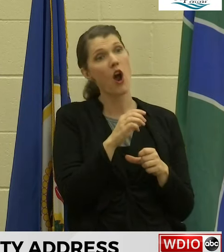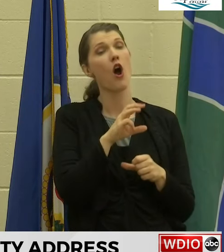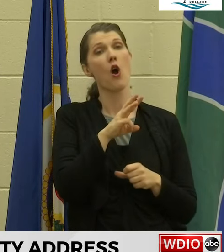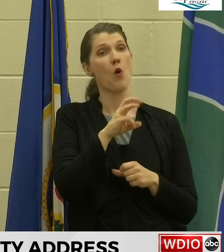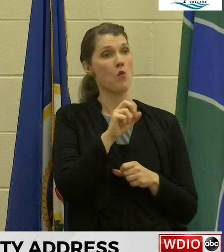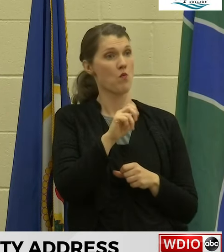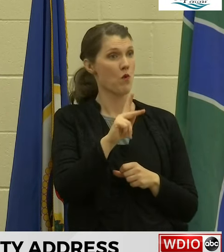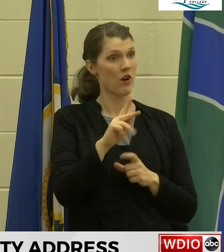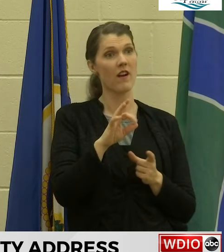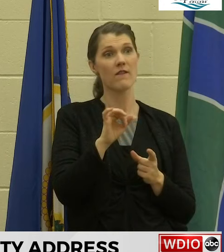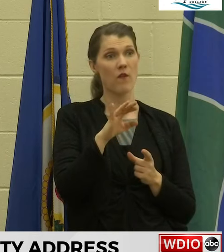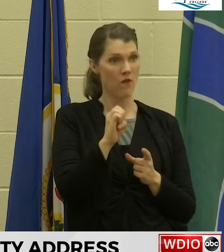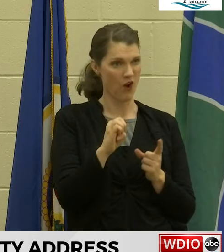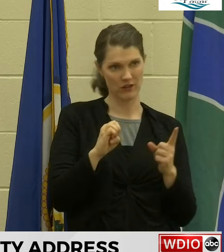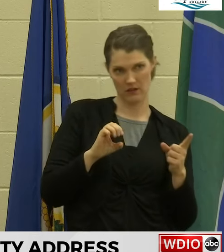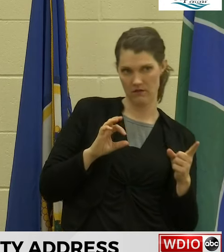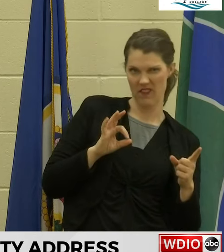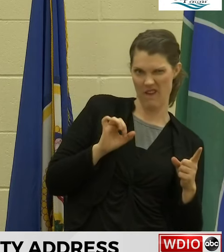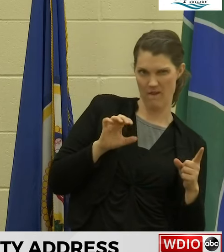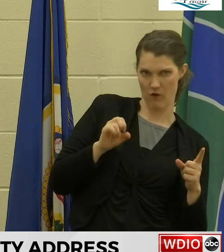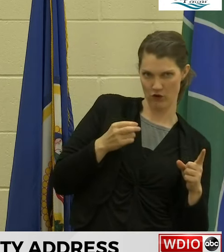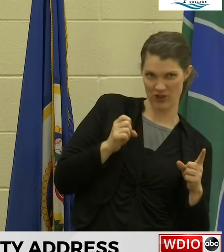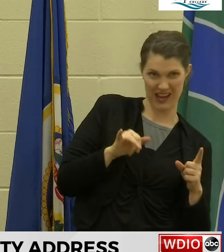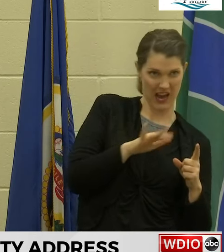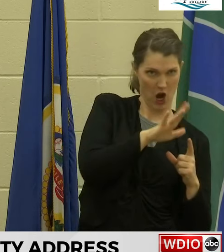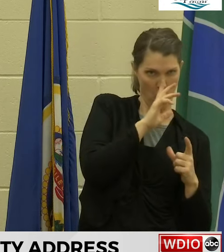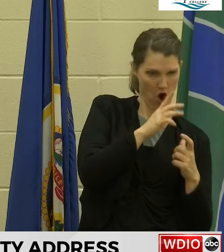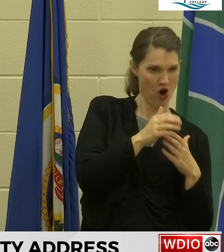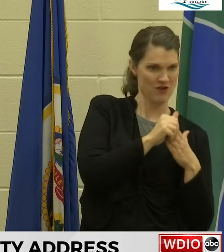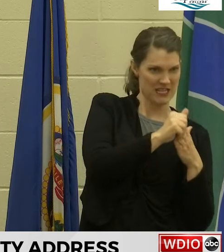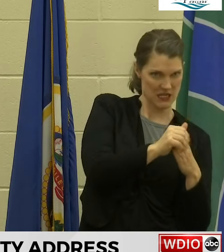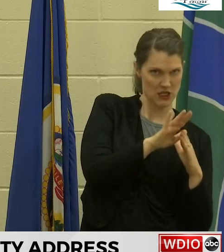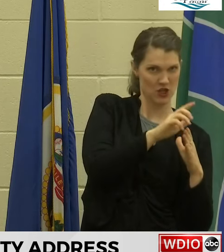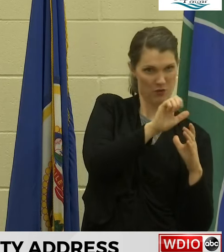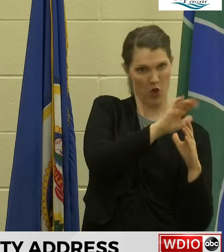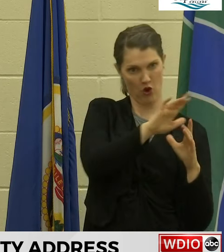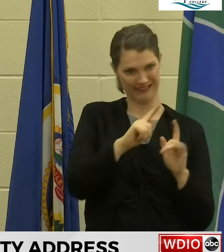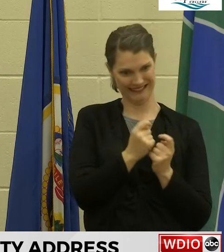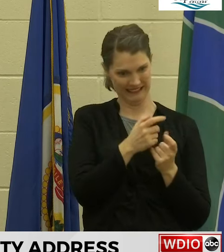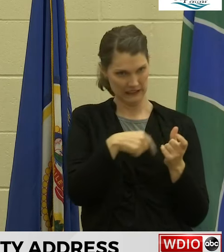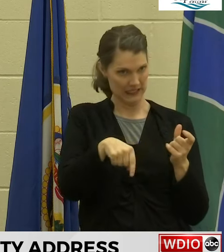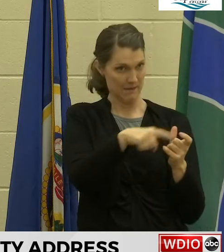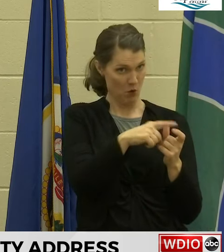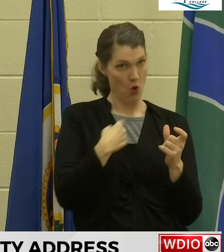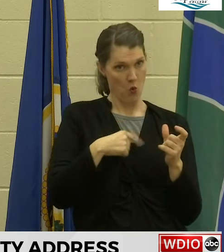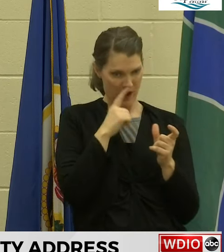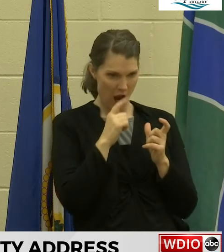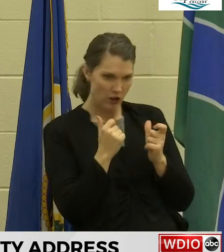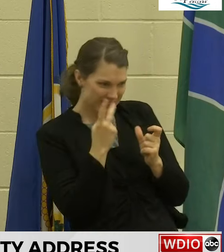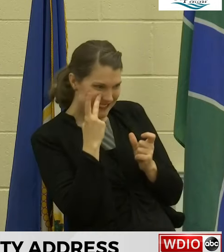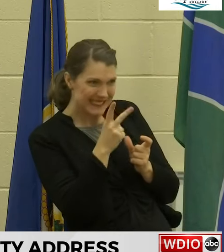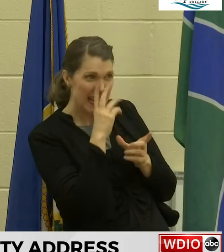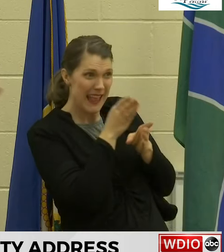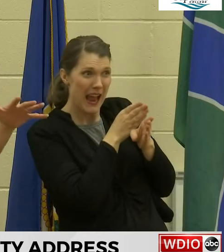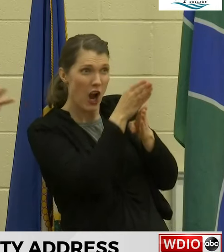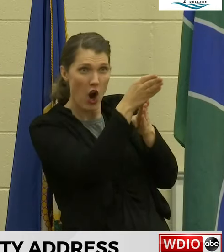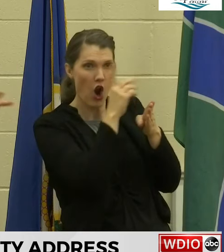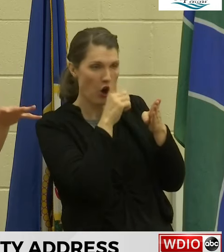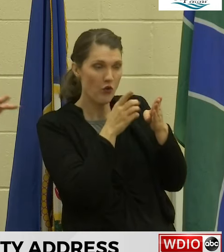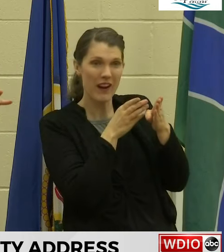Director Elena Fauché and the elevation of her role, we are integrating workforce development and career pathways